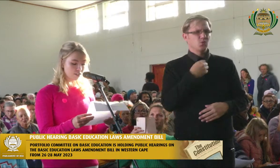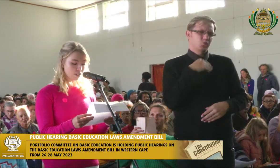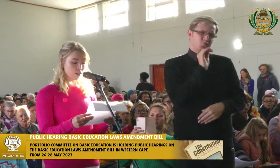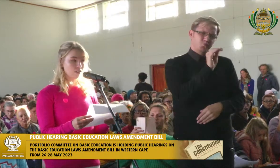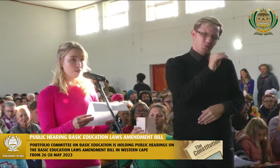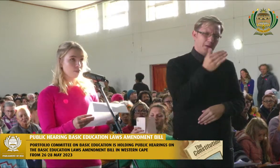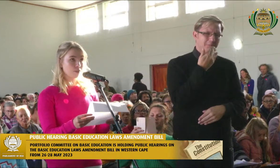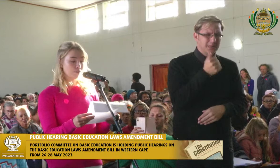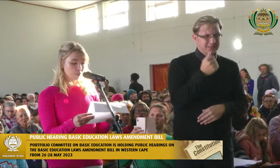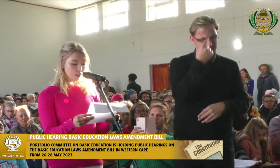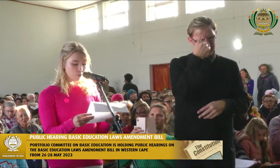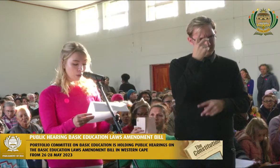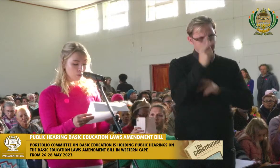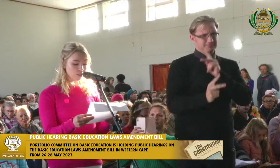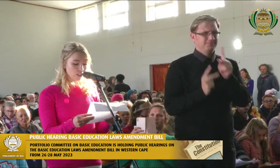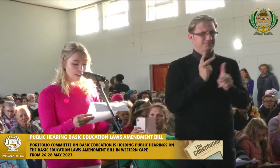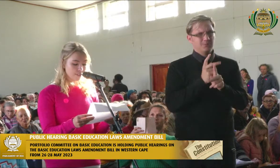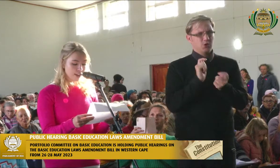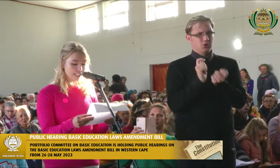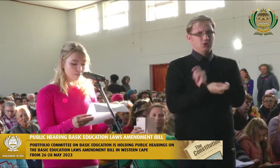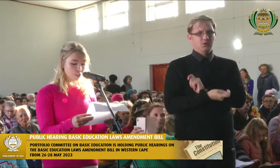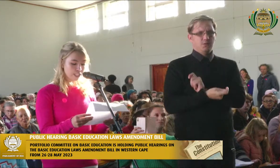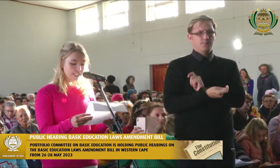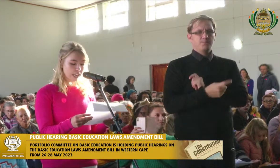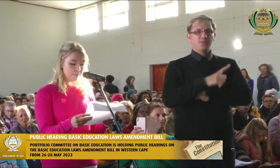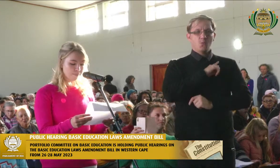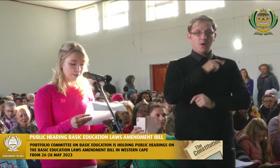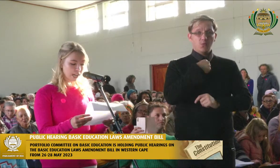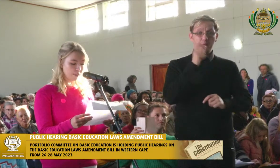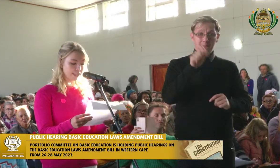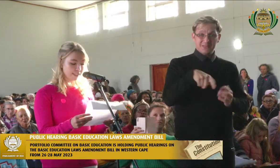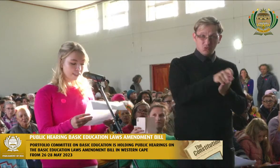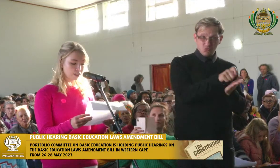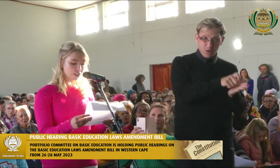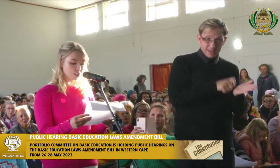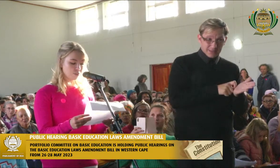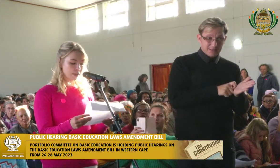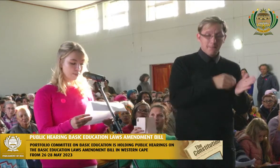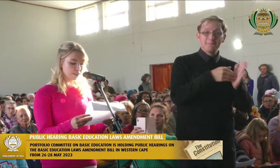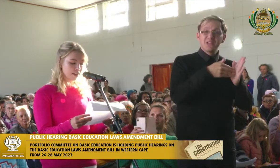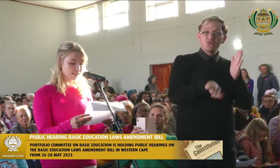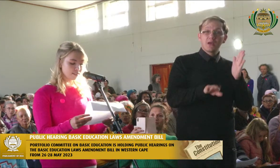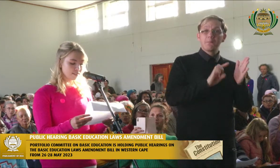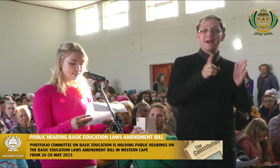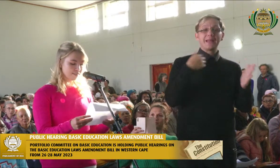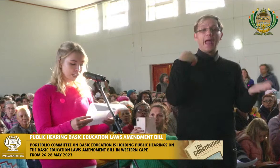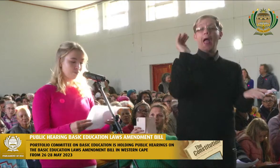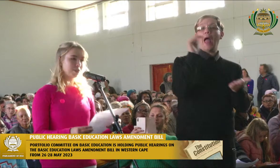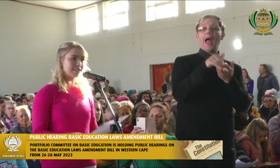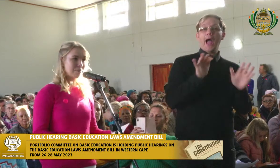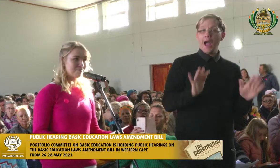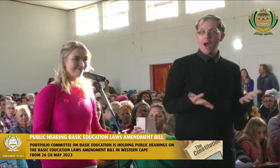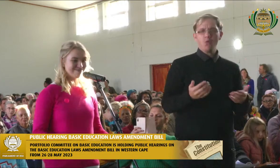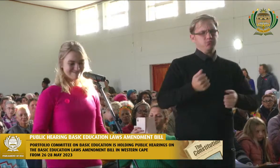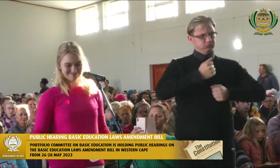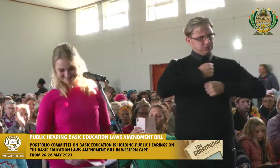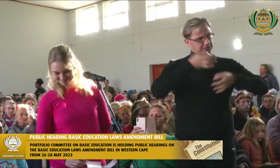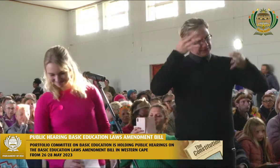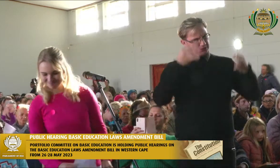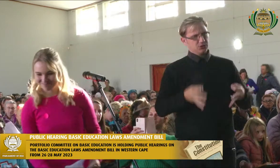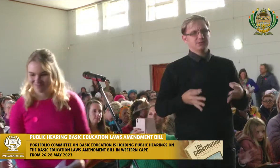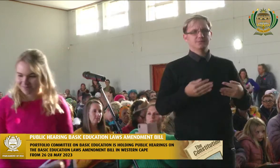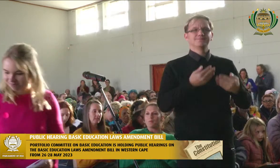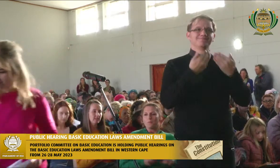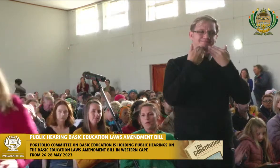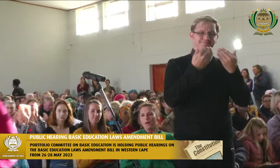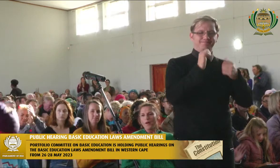decision. After all, we all still have to write a matric exam, but how we get there should be up to us. Thank you for your time.